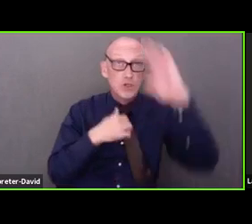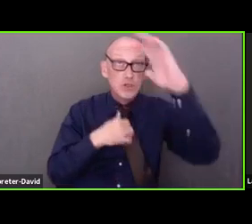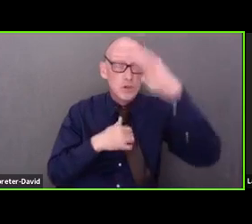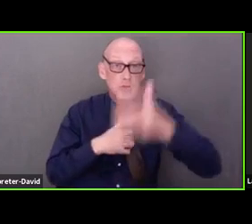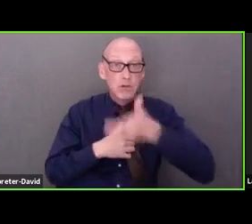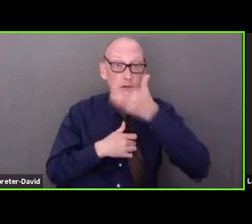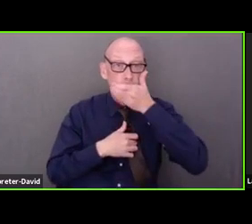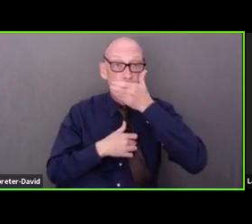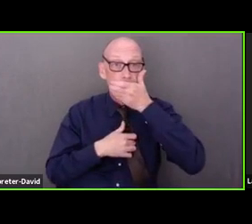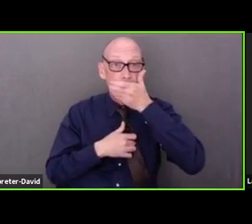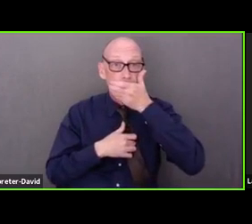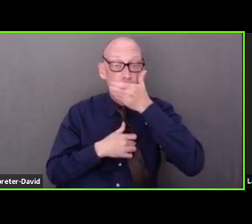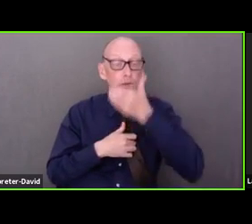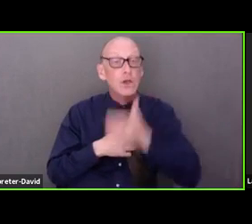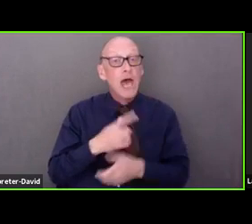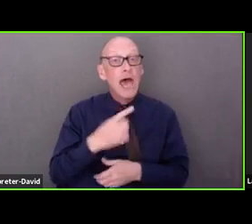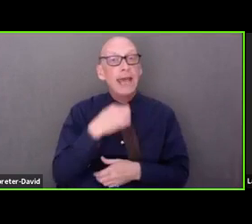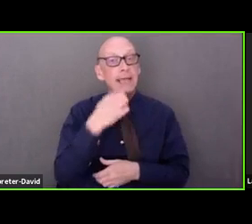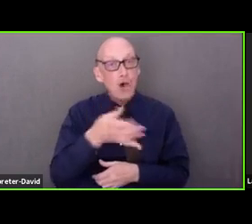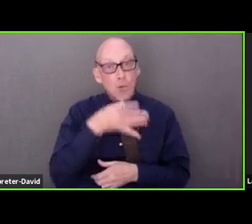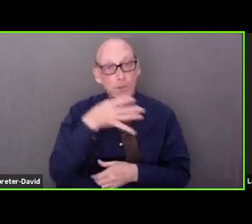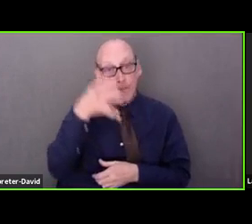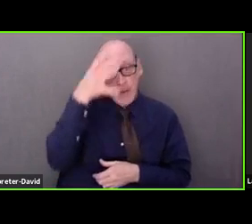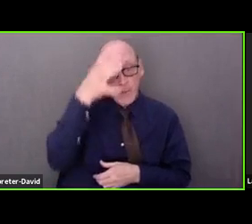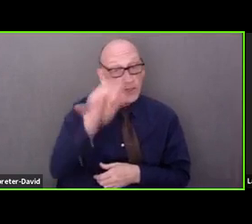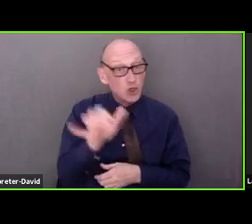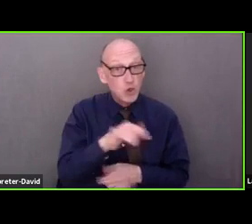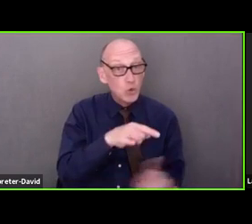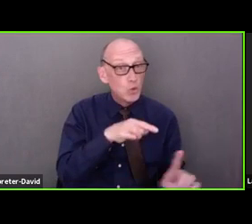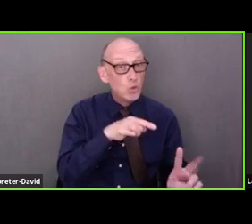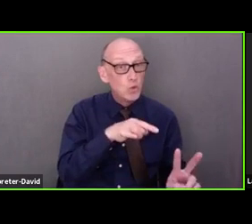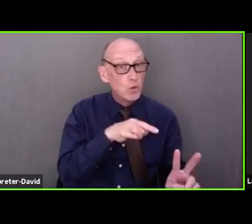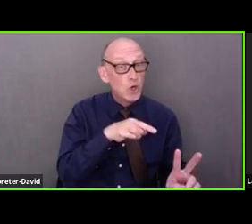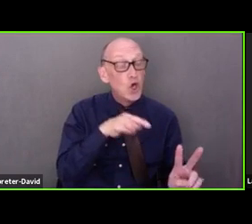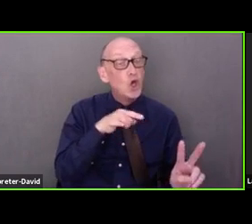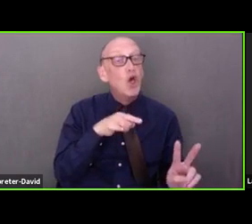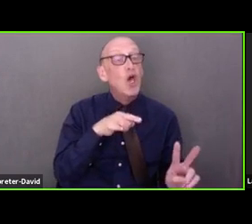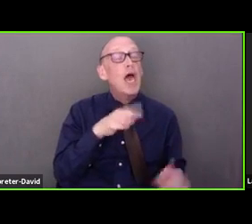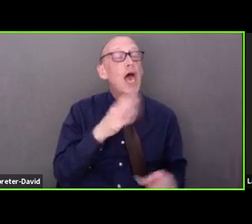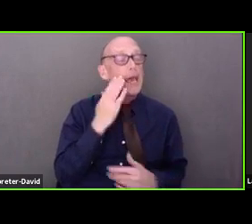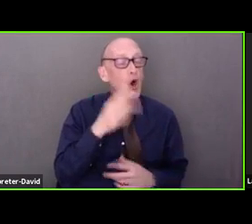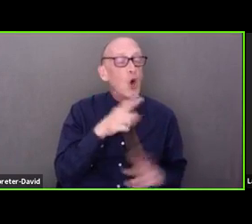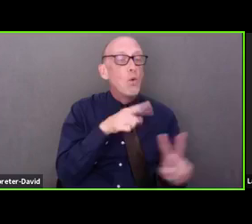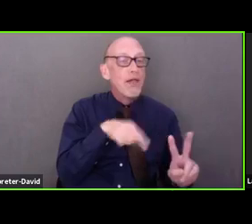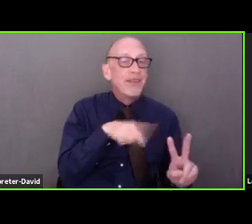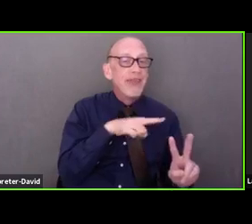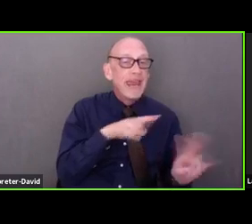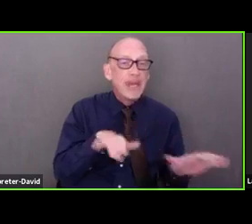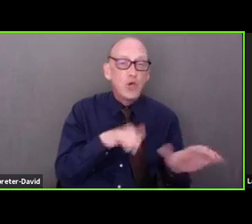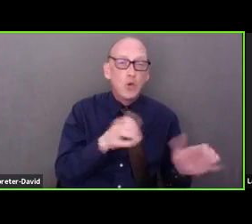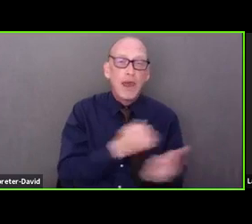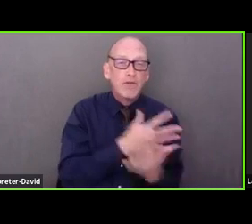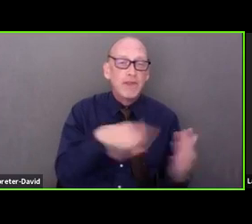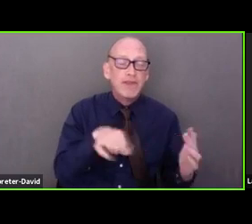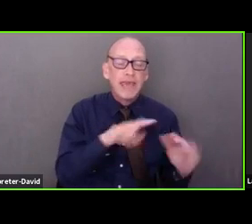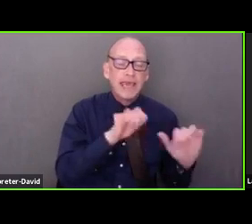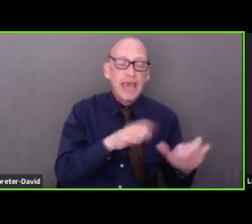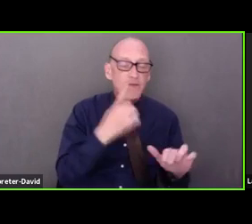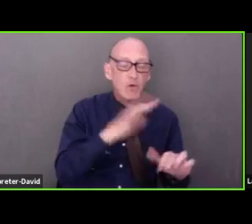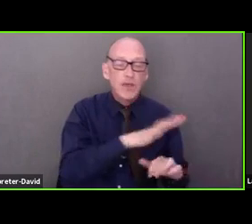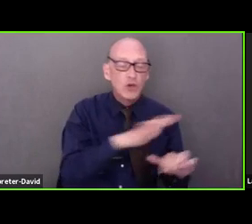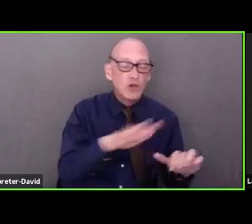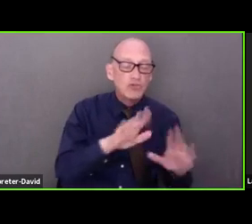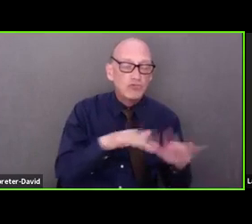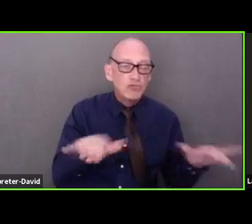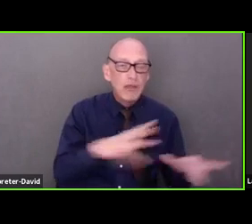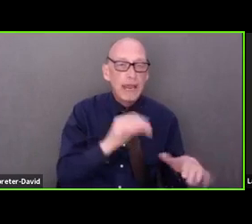right? And I know that they do everything they can for their children and for their spouses and whatever. But what I'm really